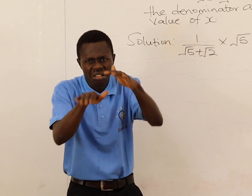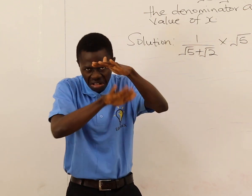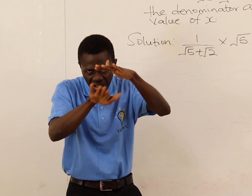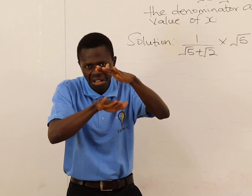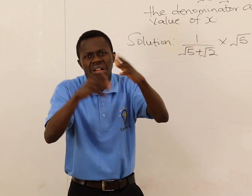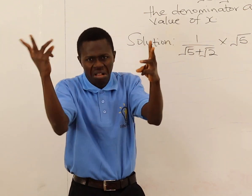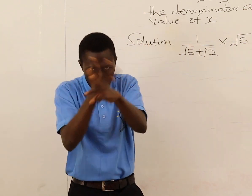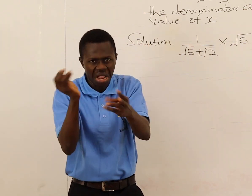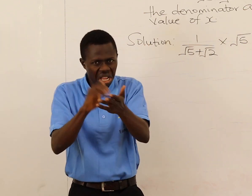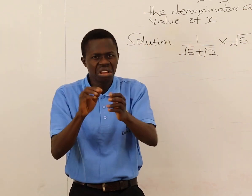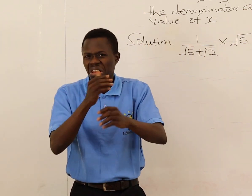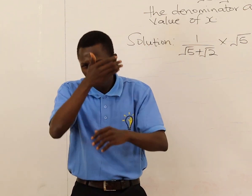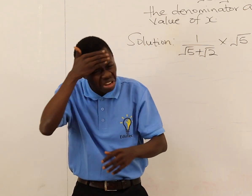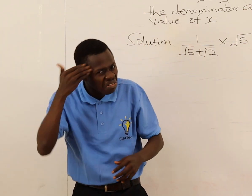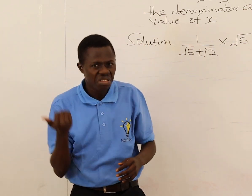denominator as well.